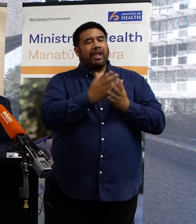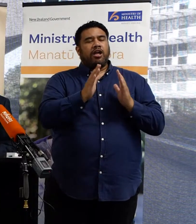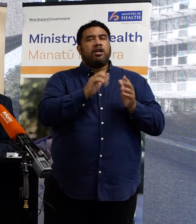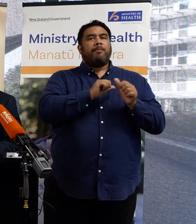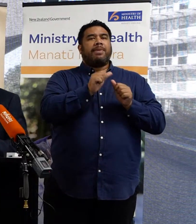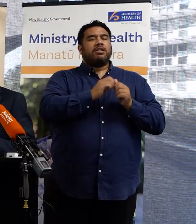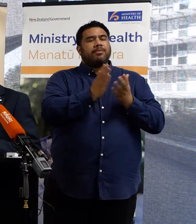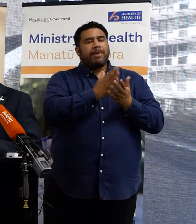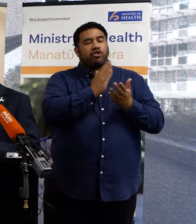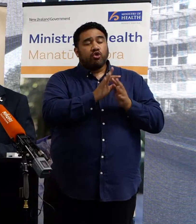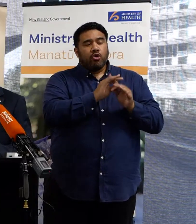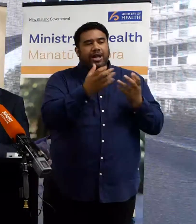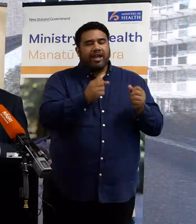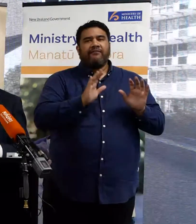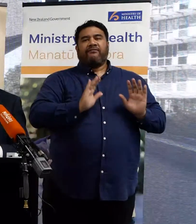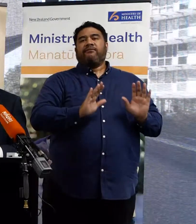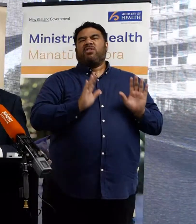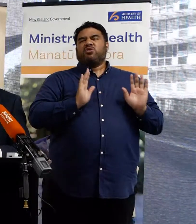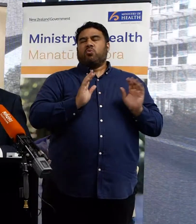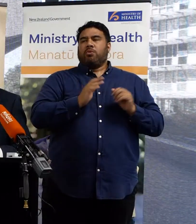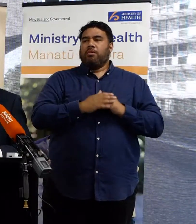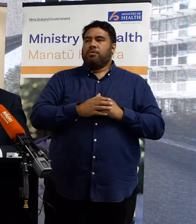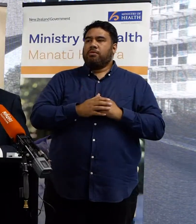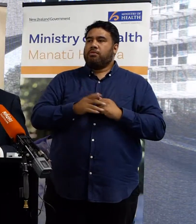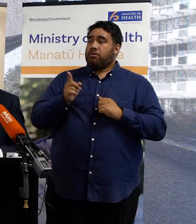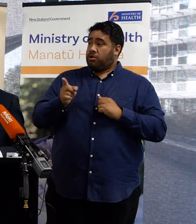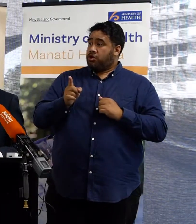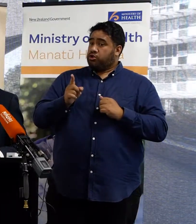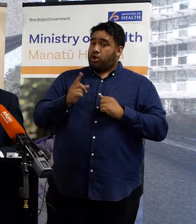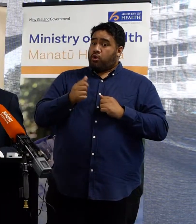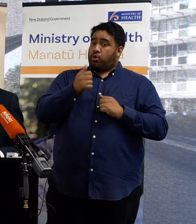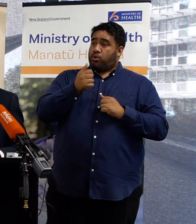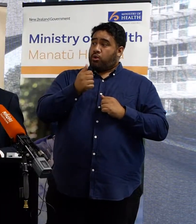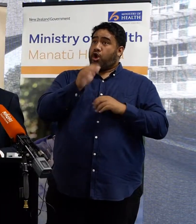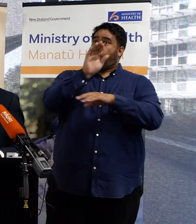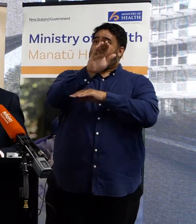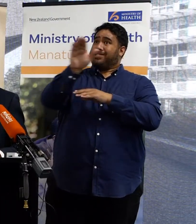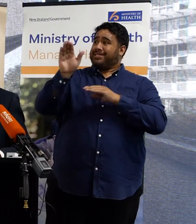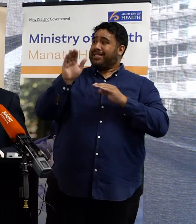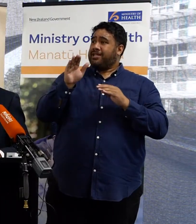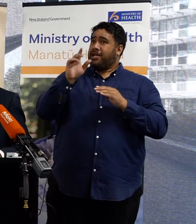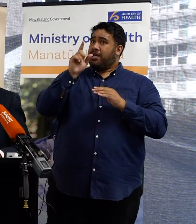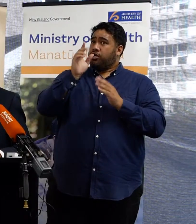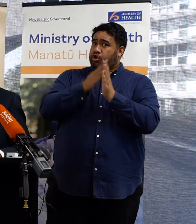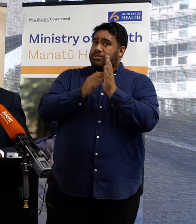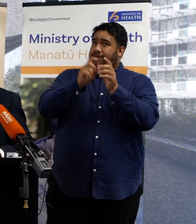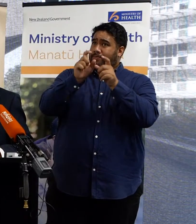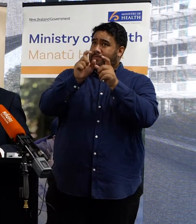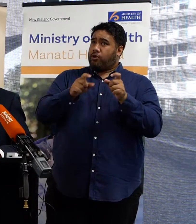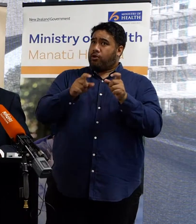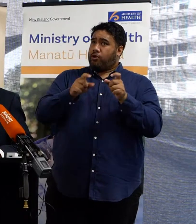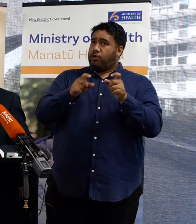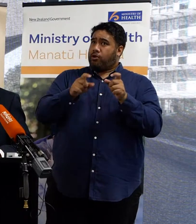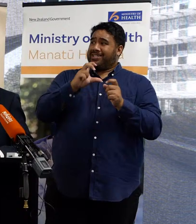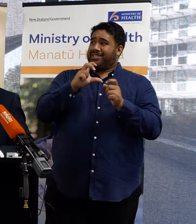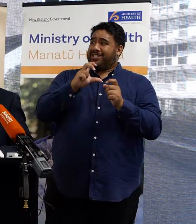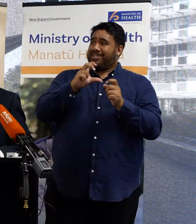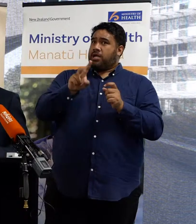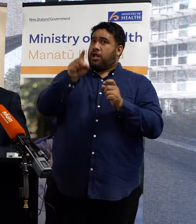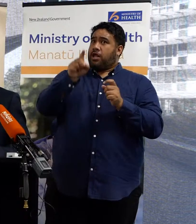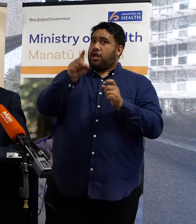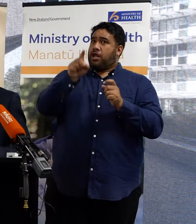rule it out as much as anything. The people that have the virus overseas, where are they now and have they been allowed back in the